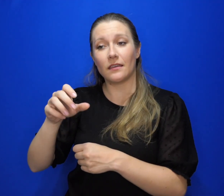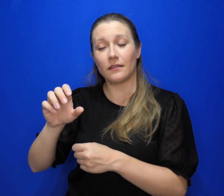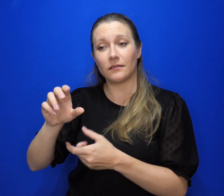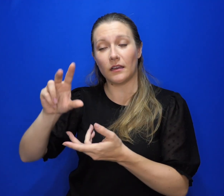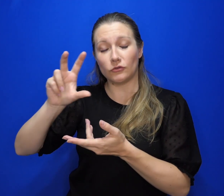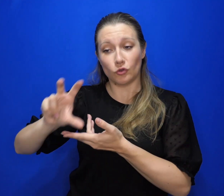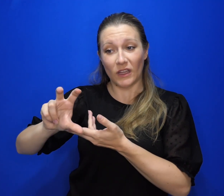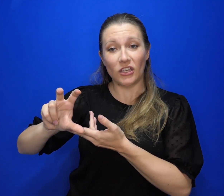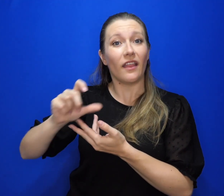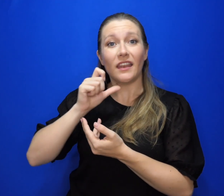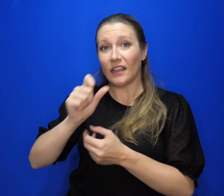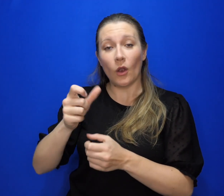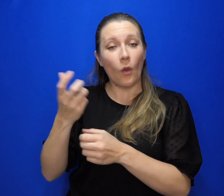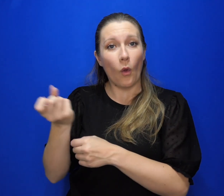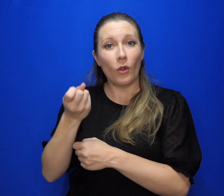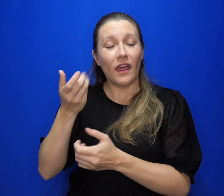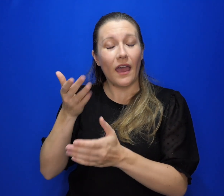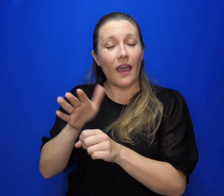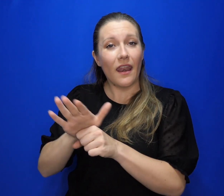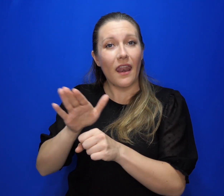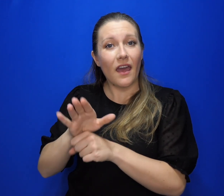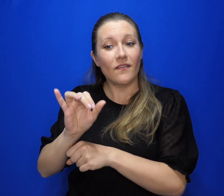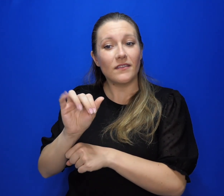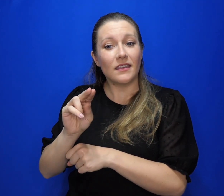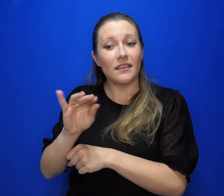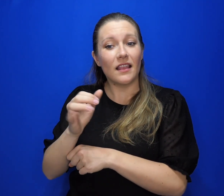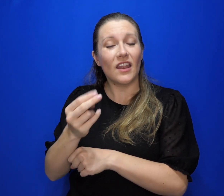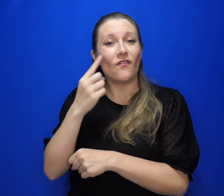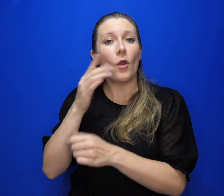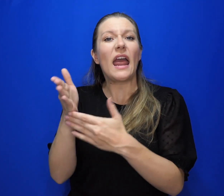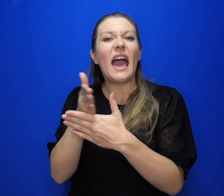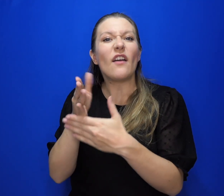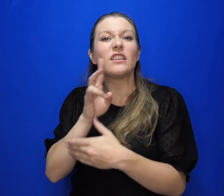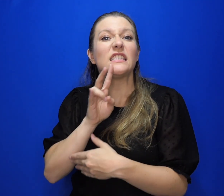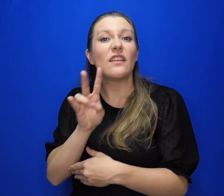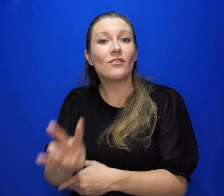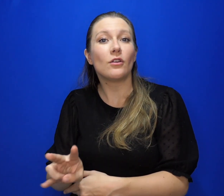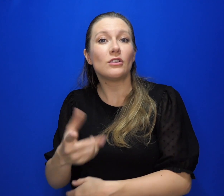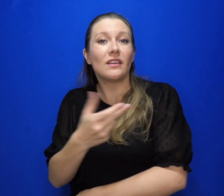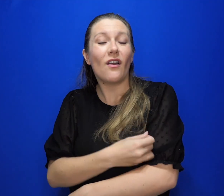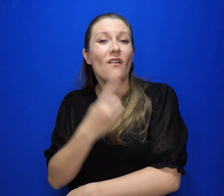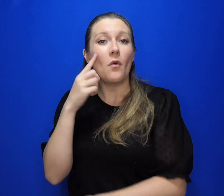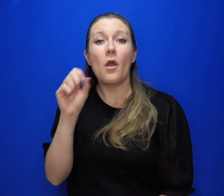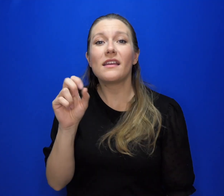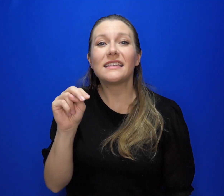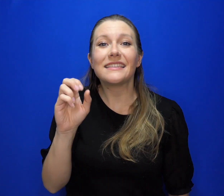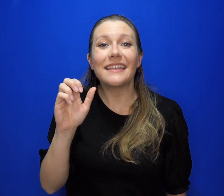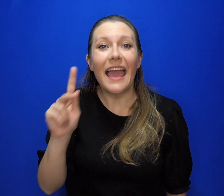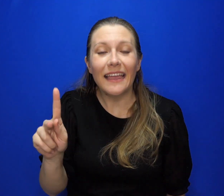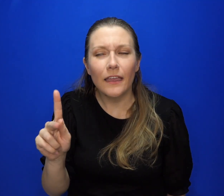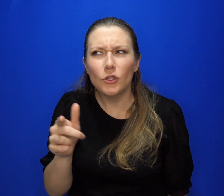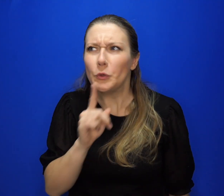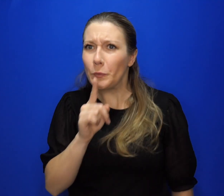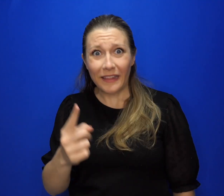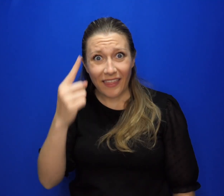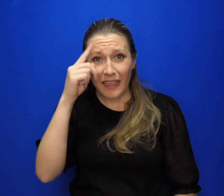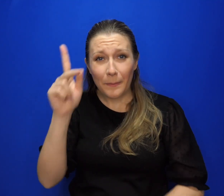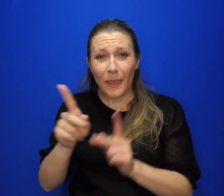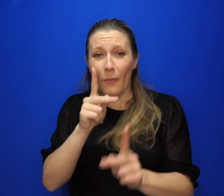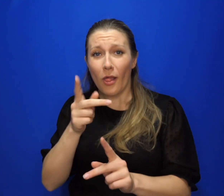that doesn't hold enough insulin for an average 7-year-old to bolus for a snickety snack? Like, right? Like, do you really think people